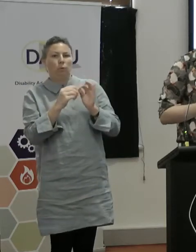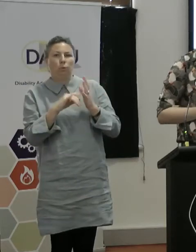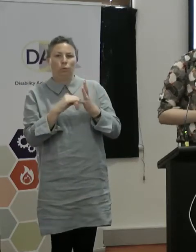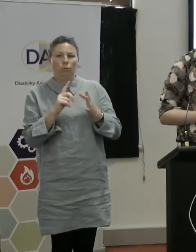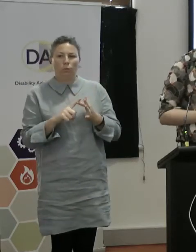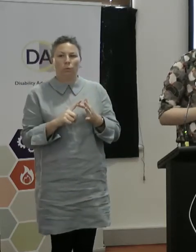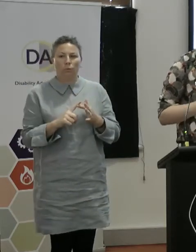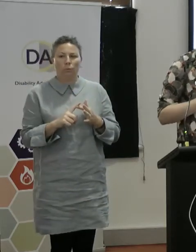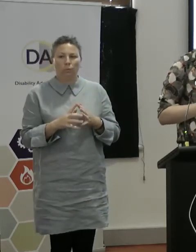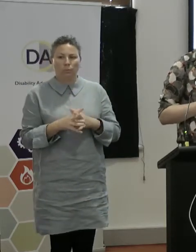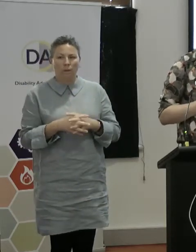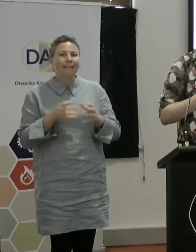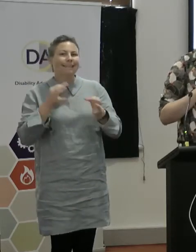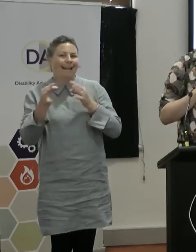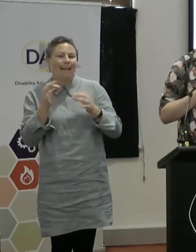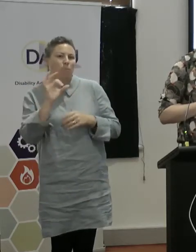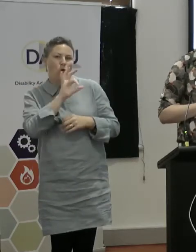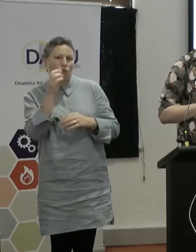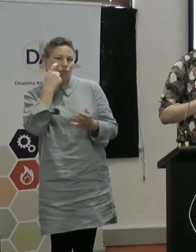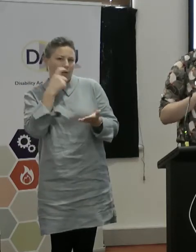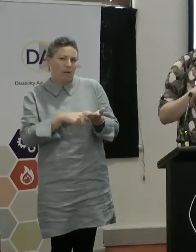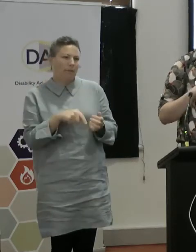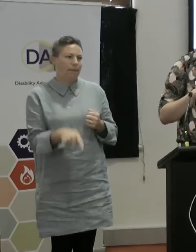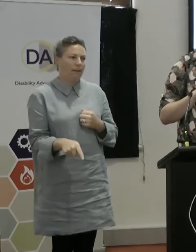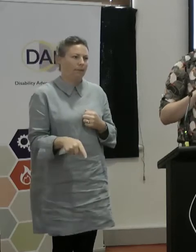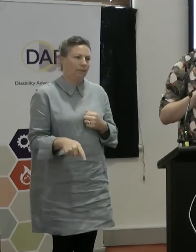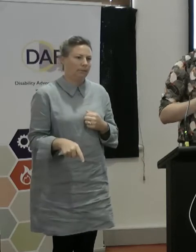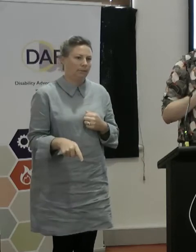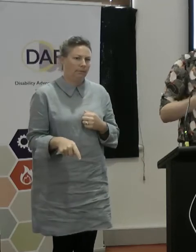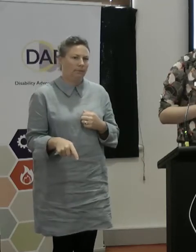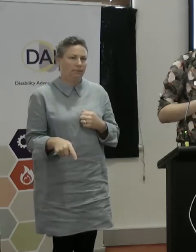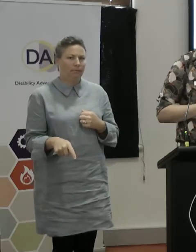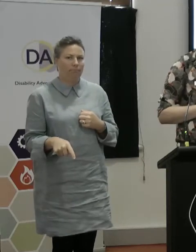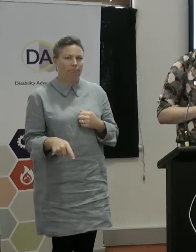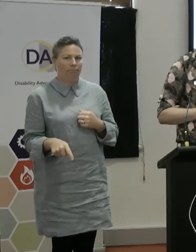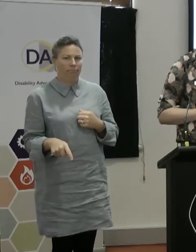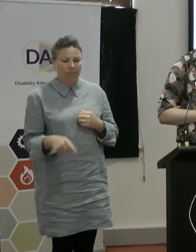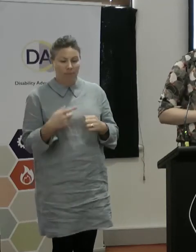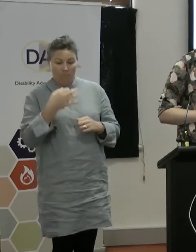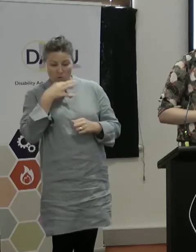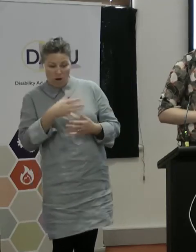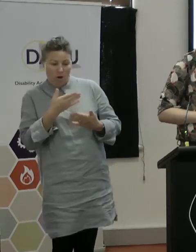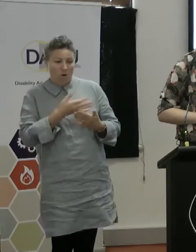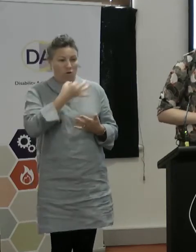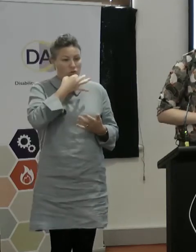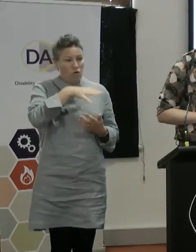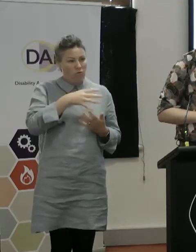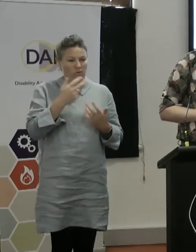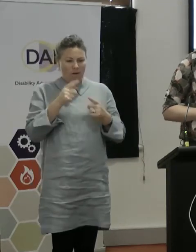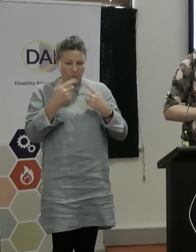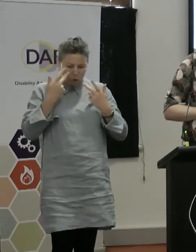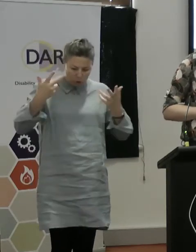more clearly, exposure abuse between children, you can't apply. You can't make an application about that.